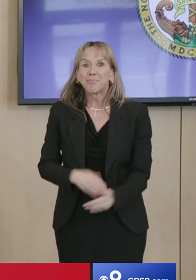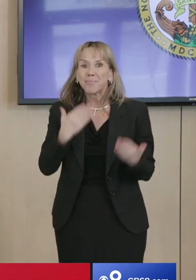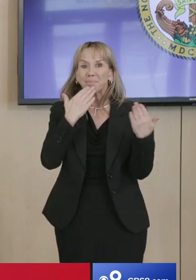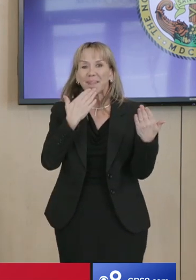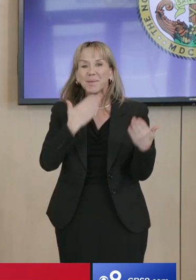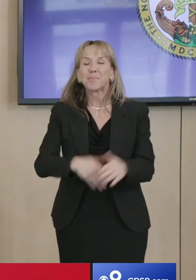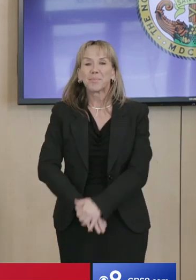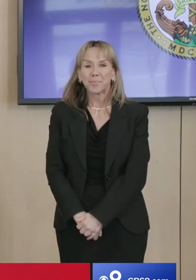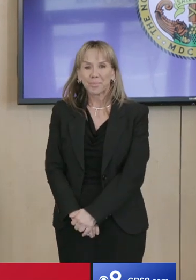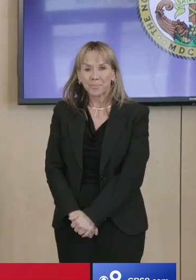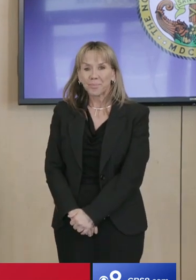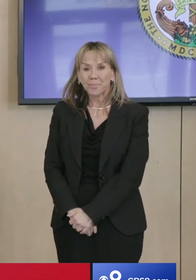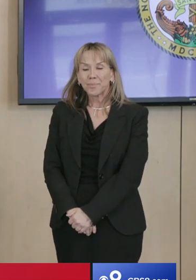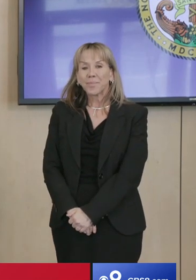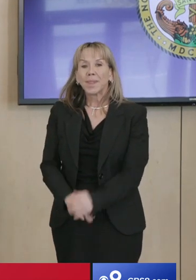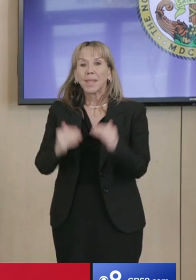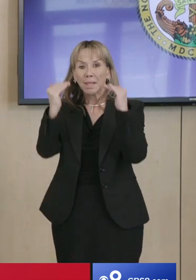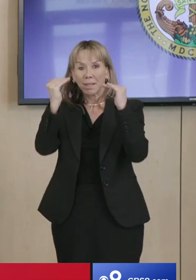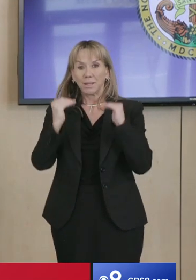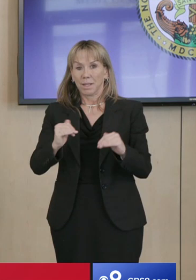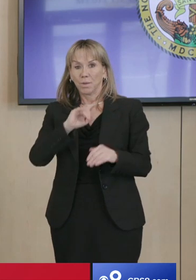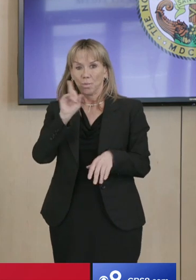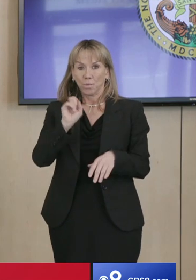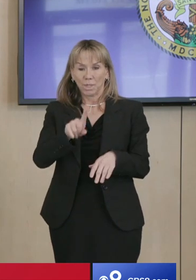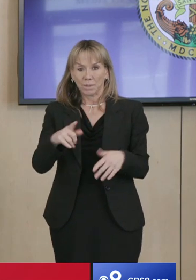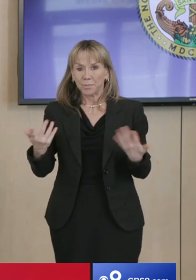Okay, next question.